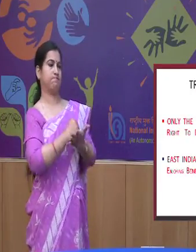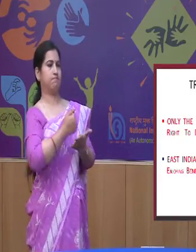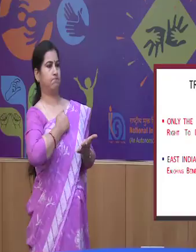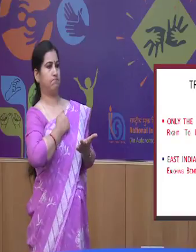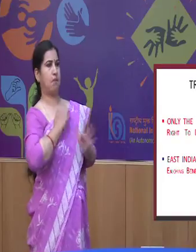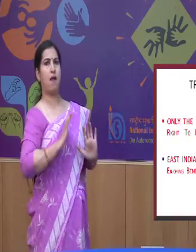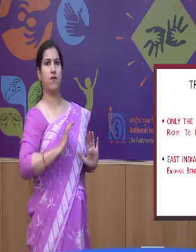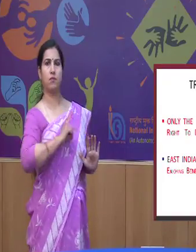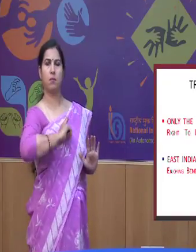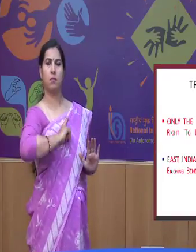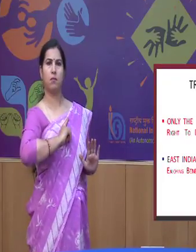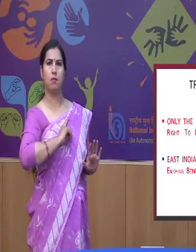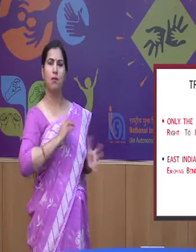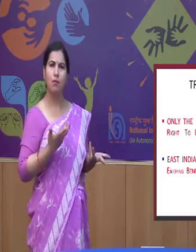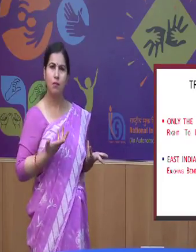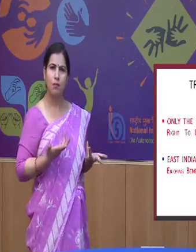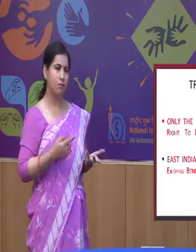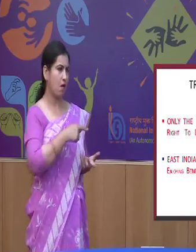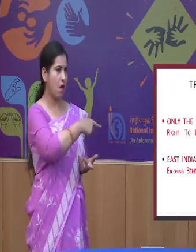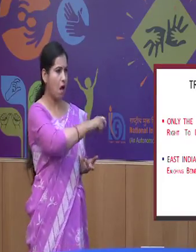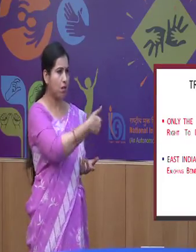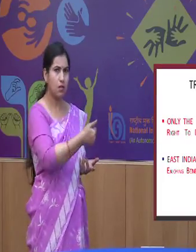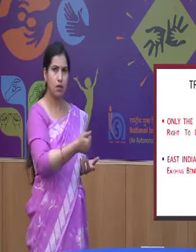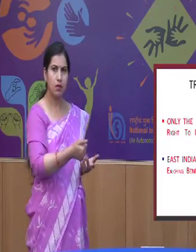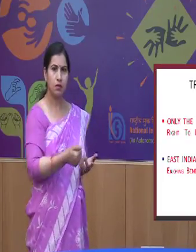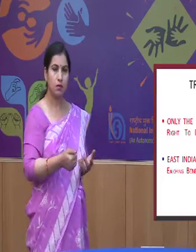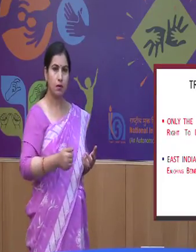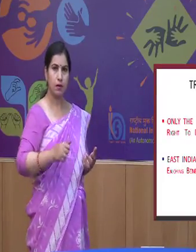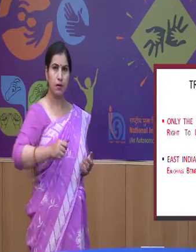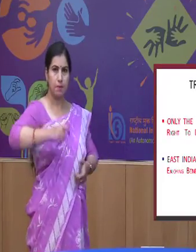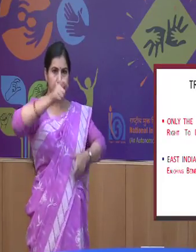This was disliked by other British businessmen